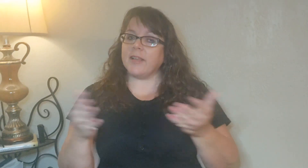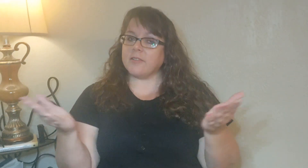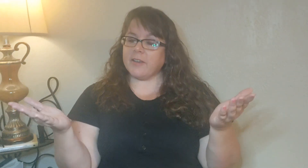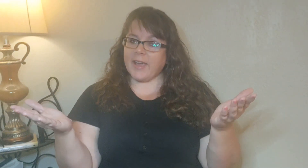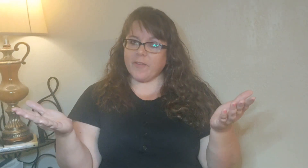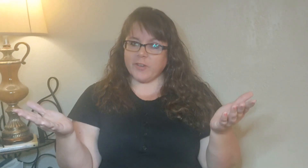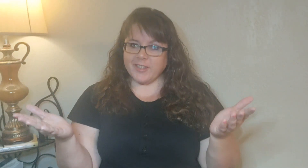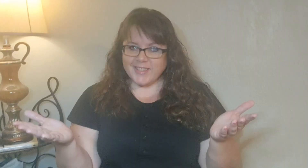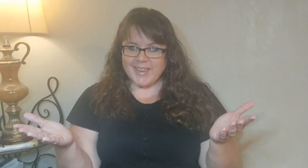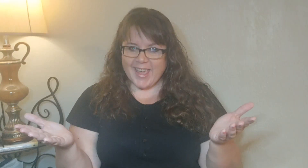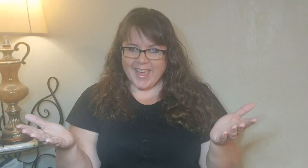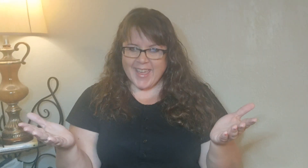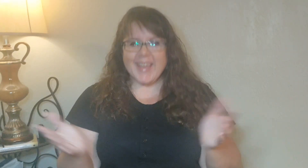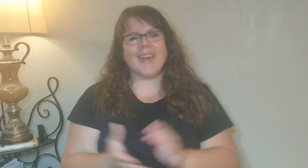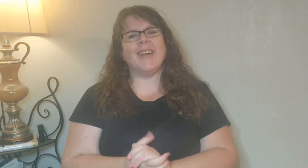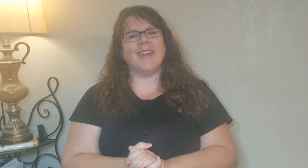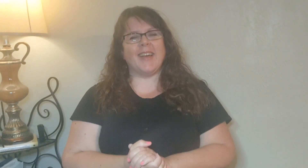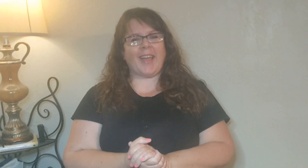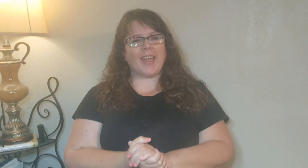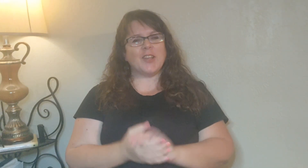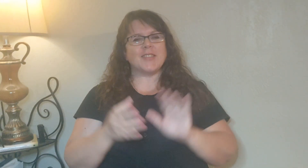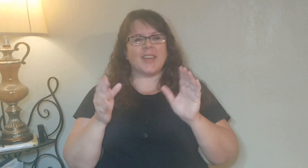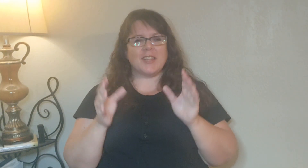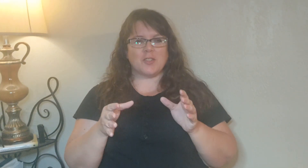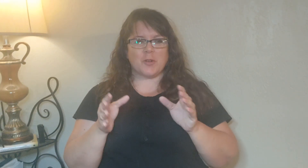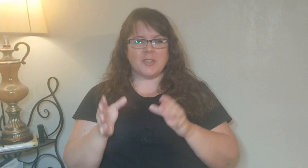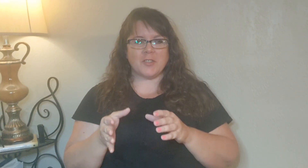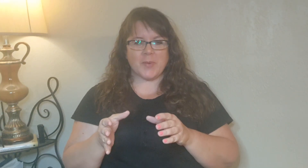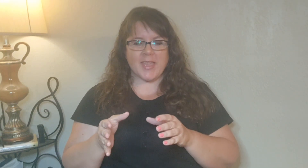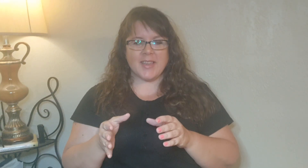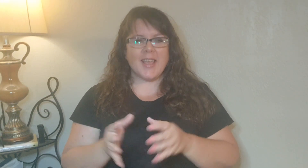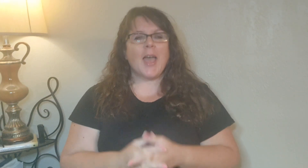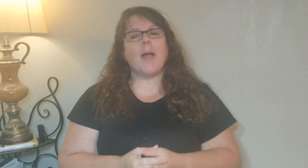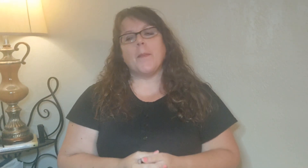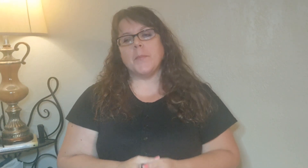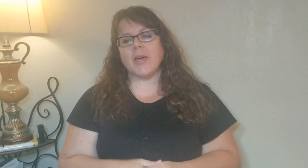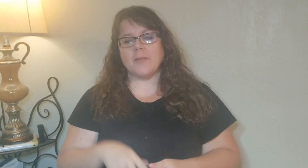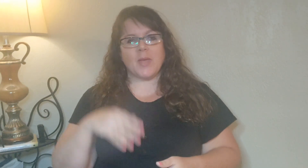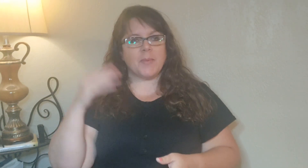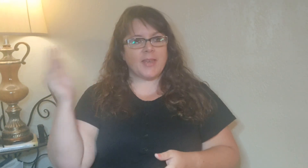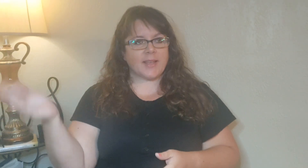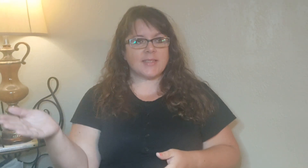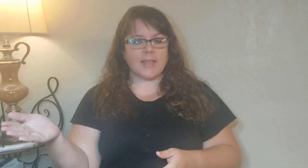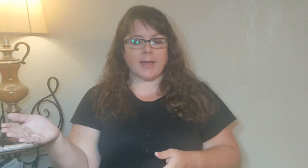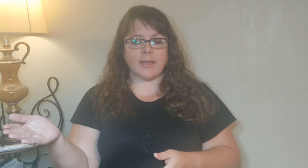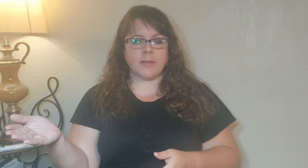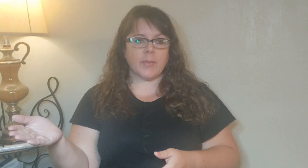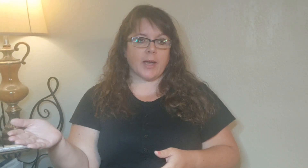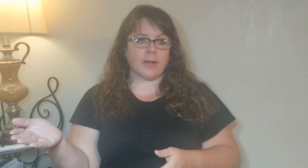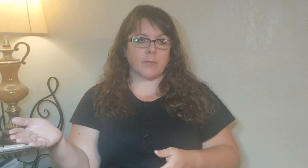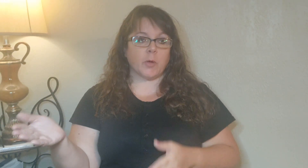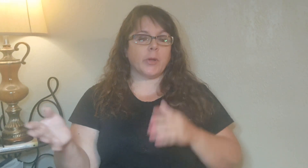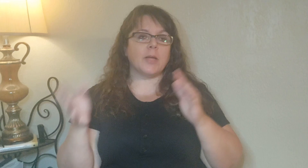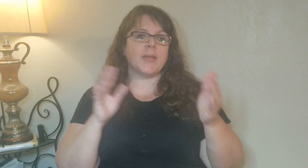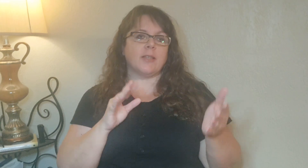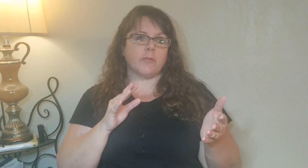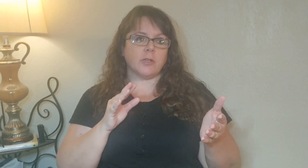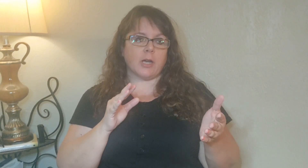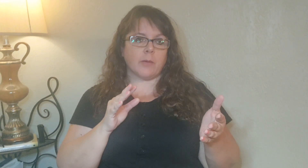that's all I have for you today. I know it's kind of short and sweet, but maybe next time, it'll probably be a different